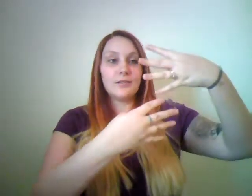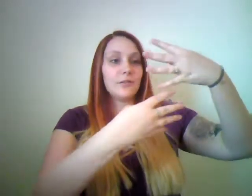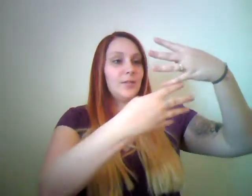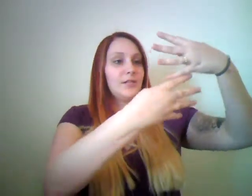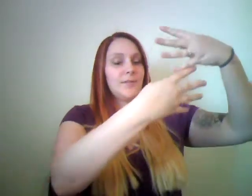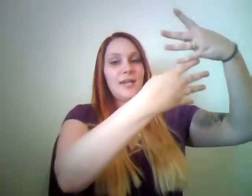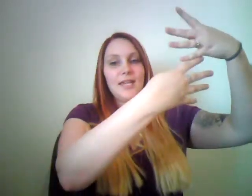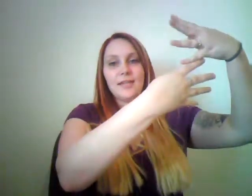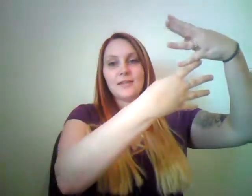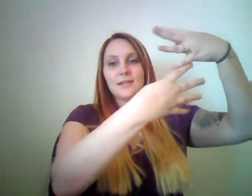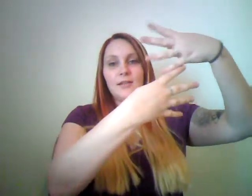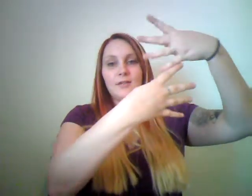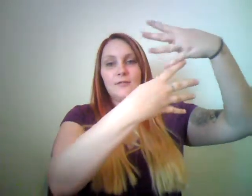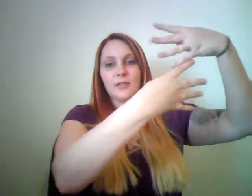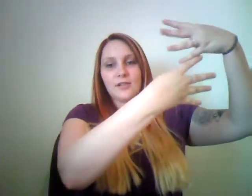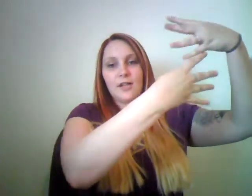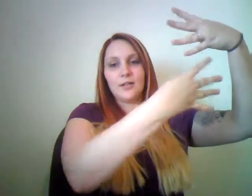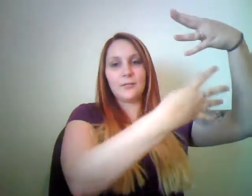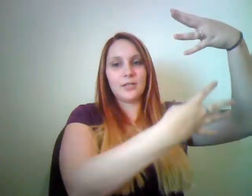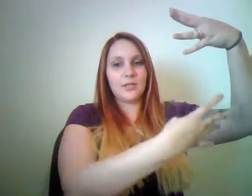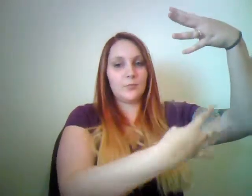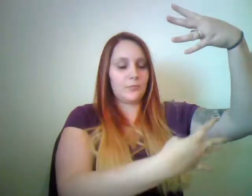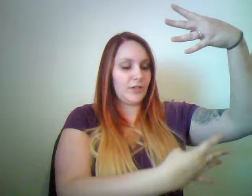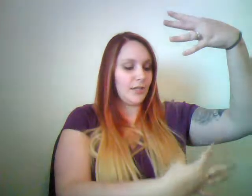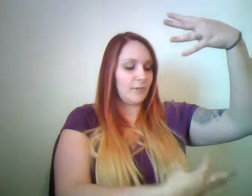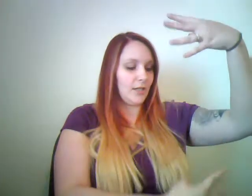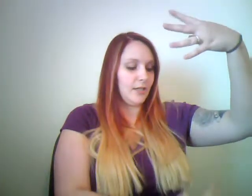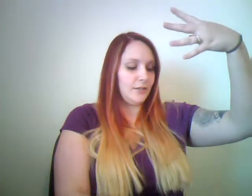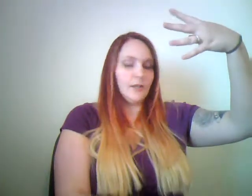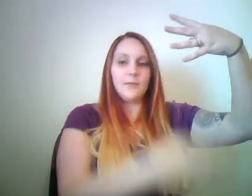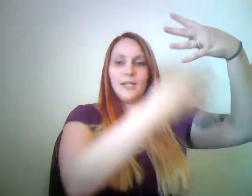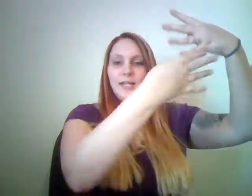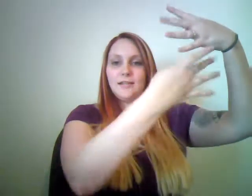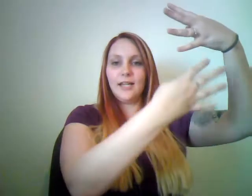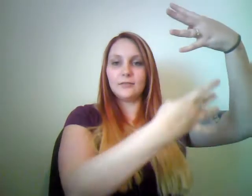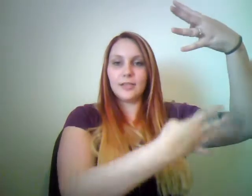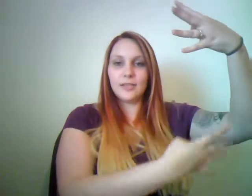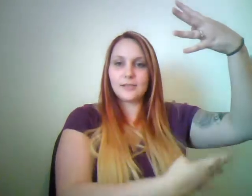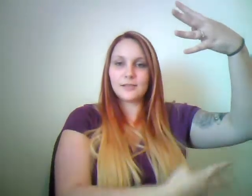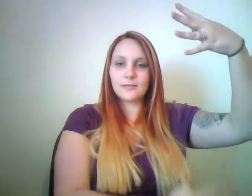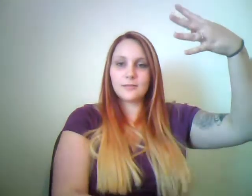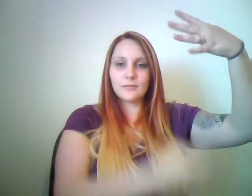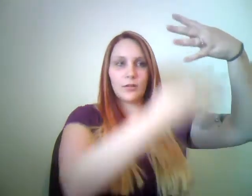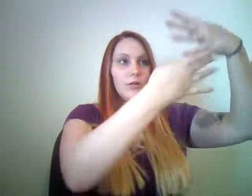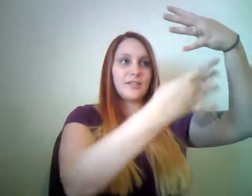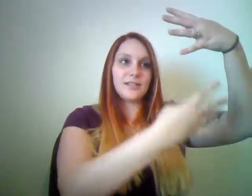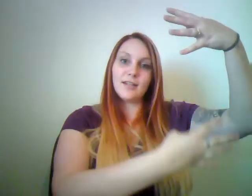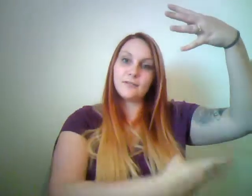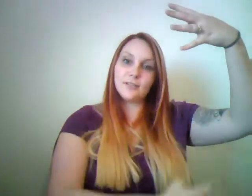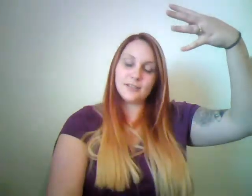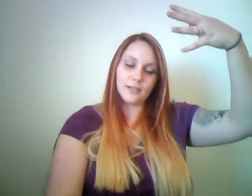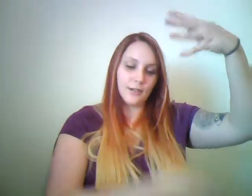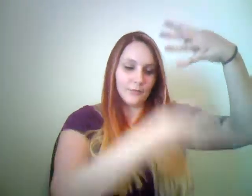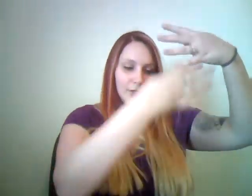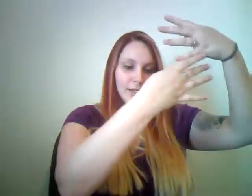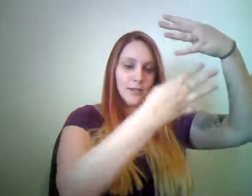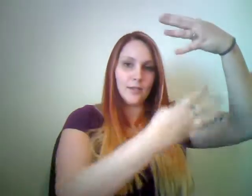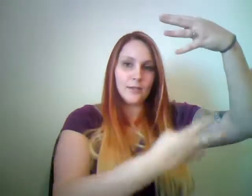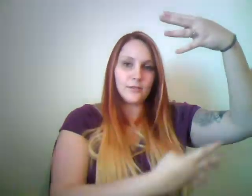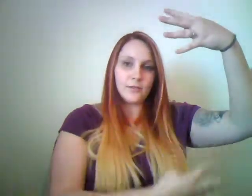I'm going to take my fingers out, and I'm going to bring my dominant hand down like it's all this stuff listed off, okay? So that's